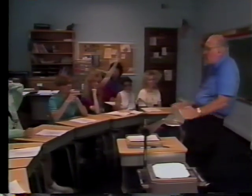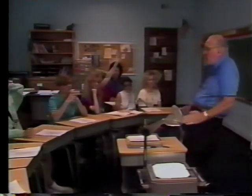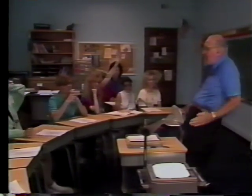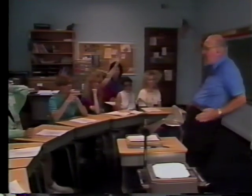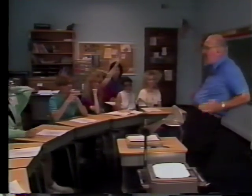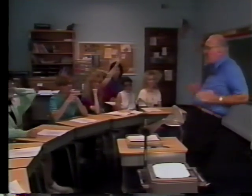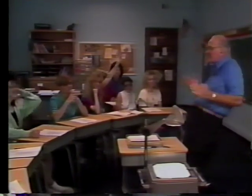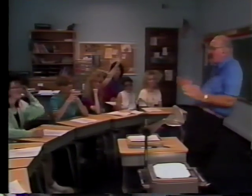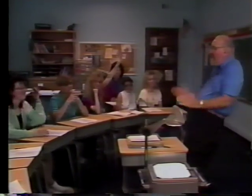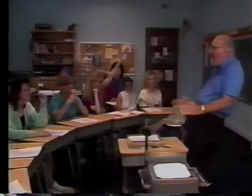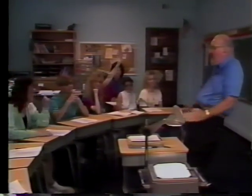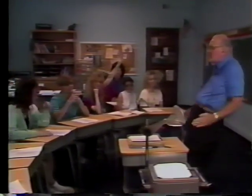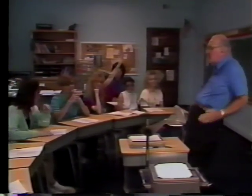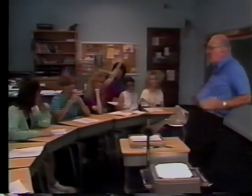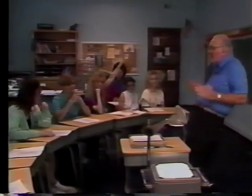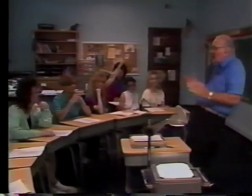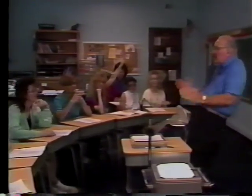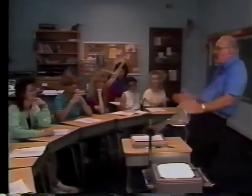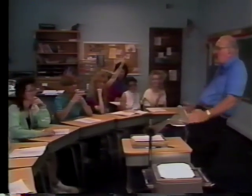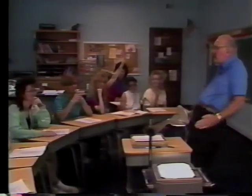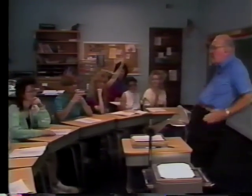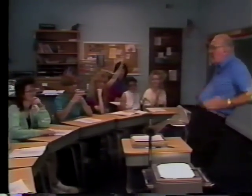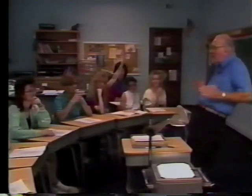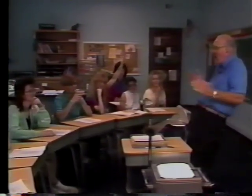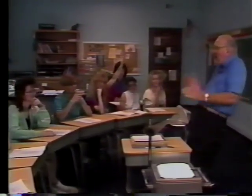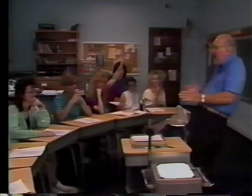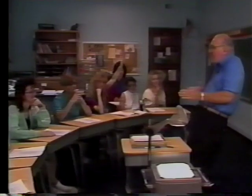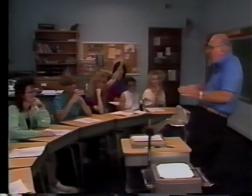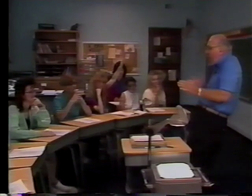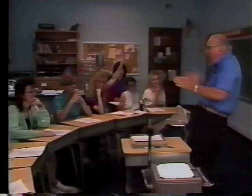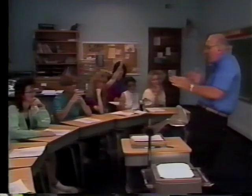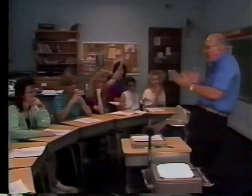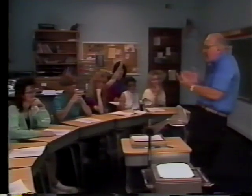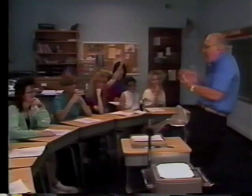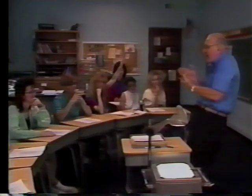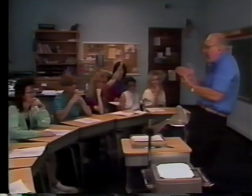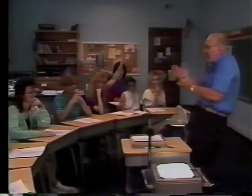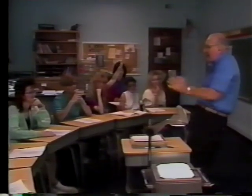To fit its size. And crawl between.